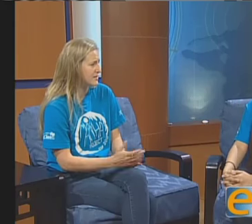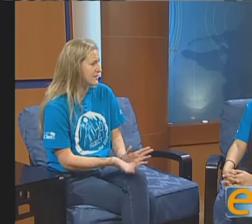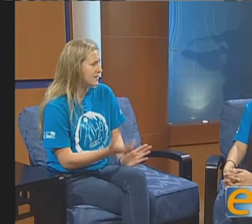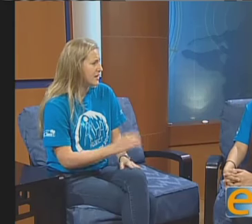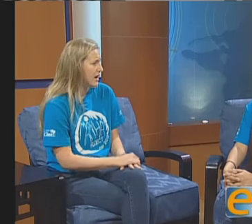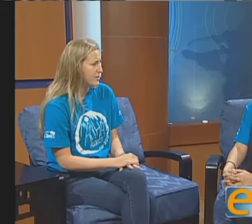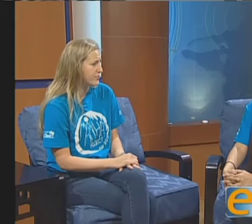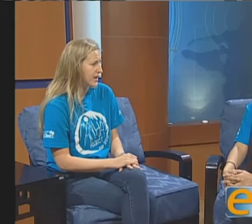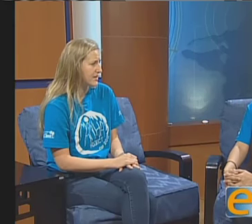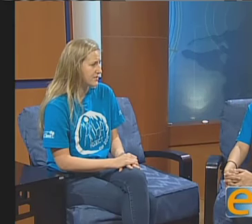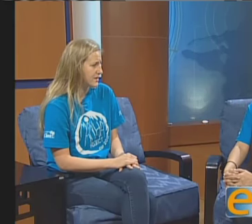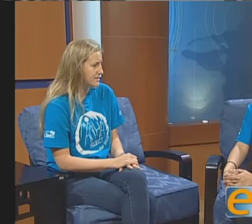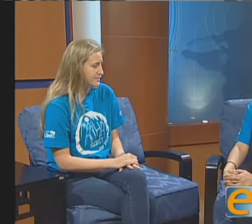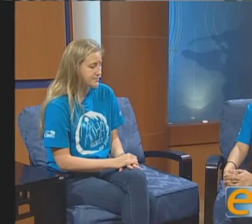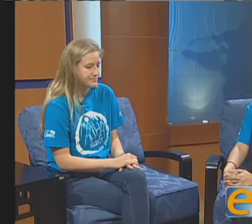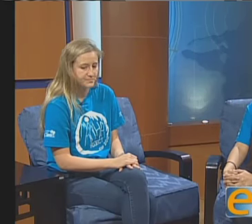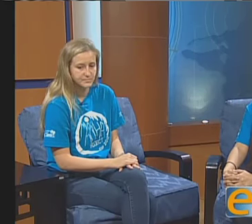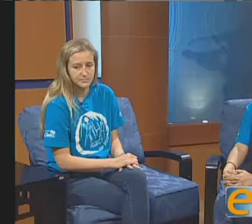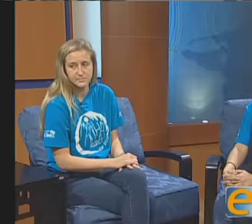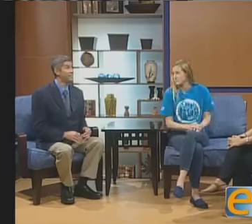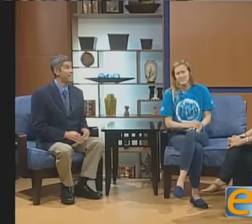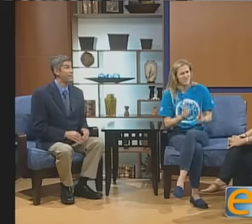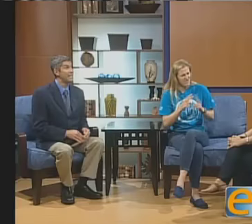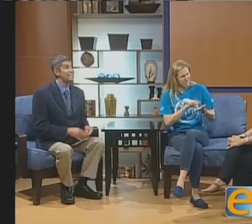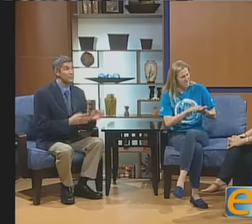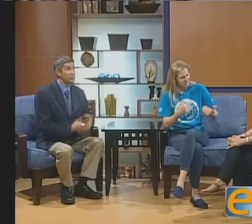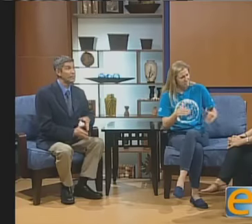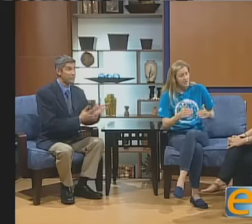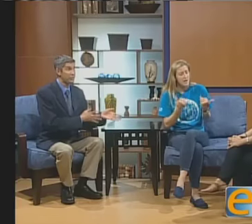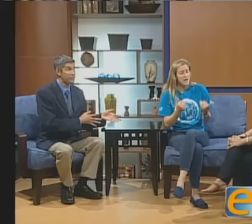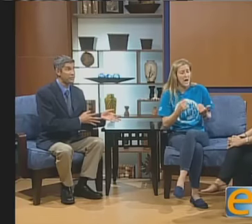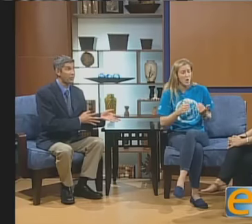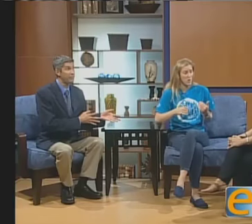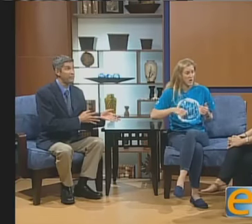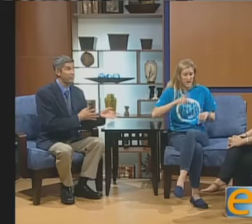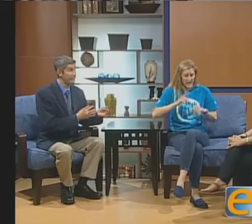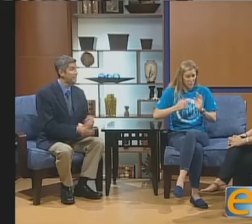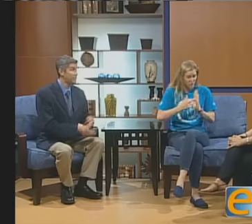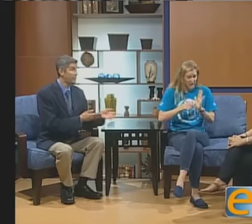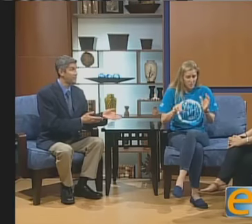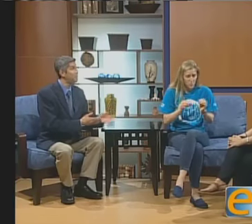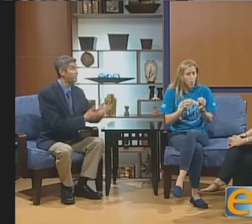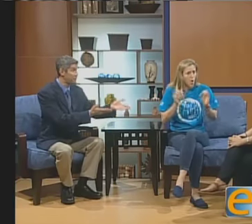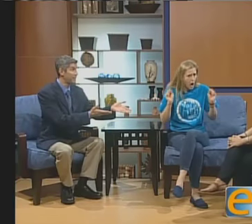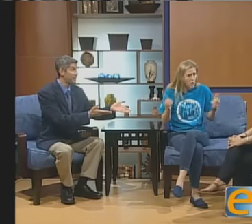other fun activities. Very, very nice. Now, is it too late to register or if people would like to participate? Because you said